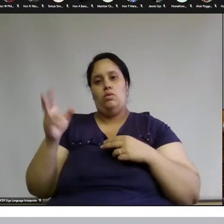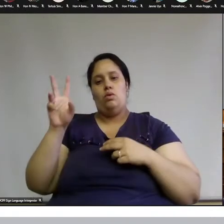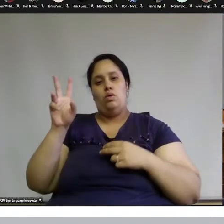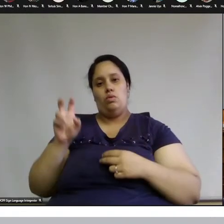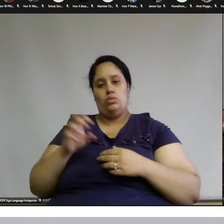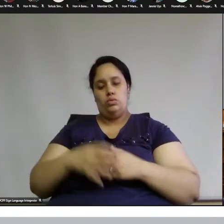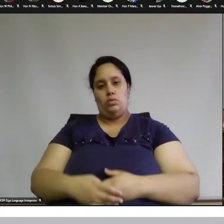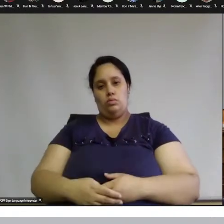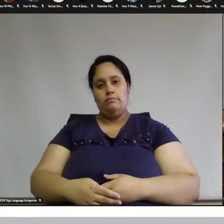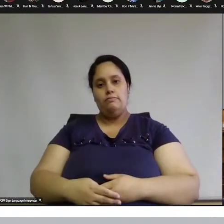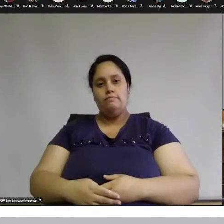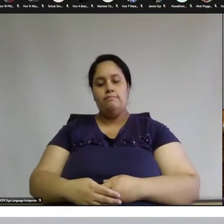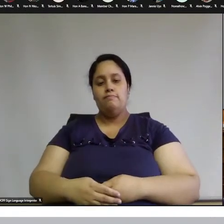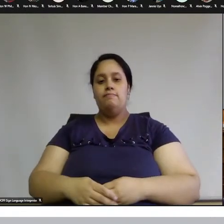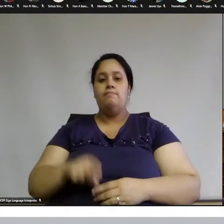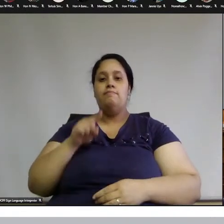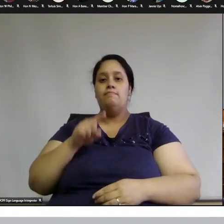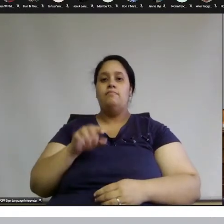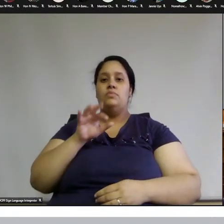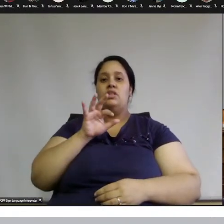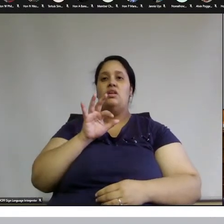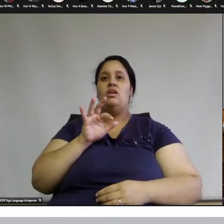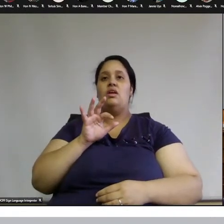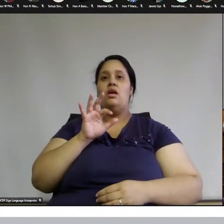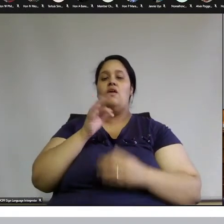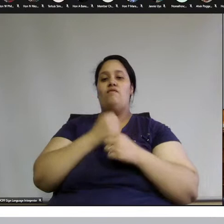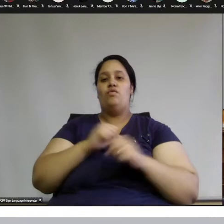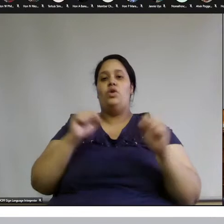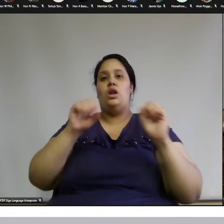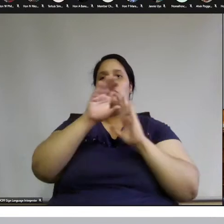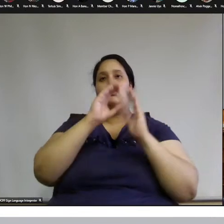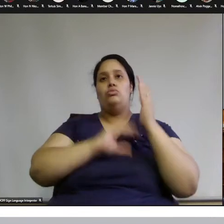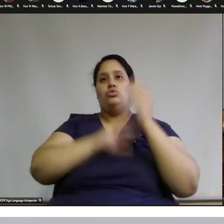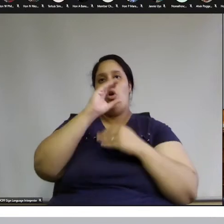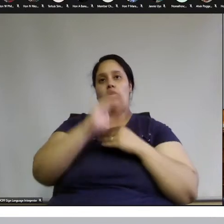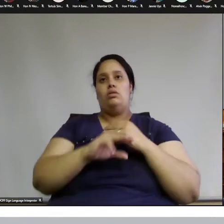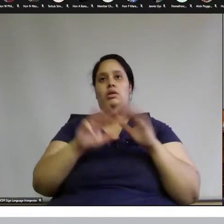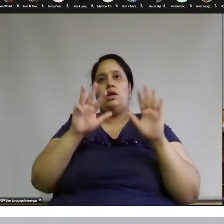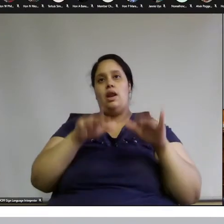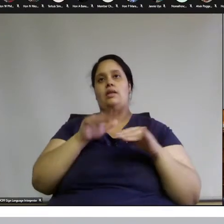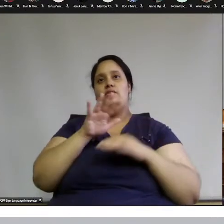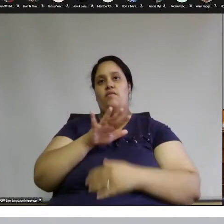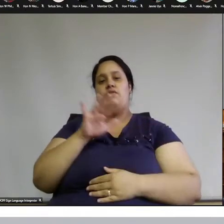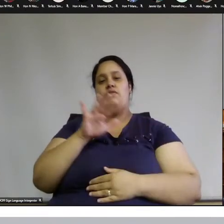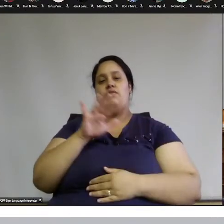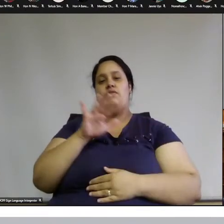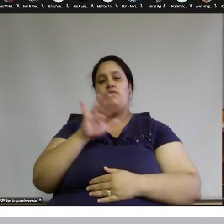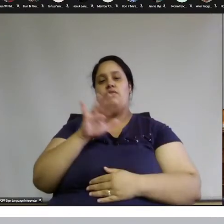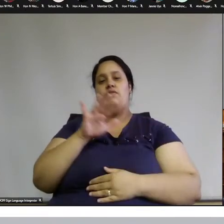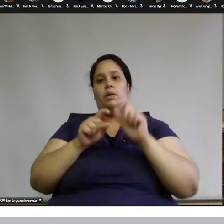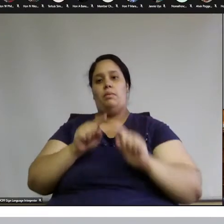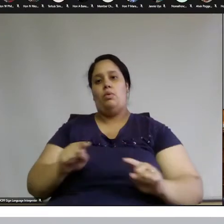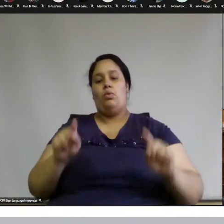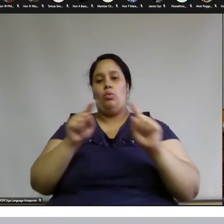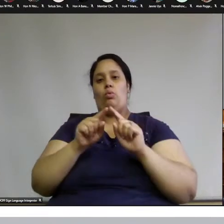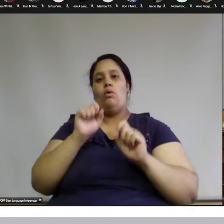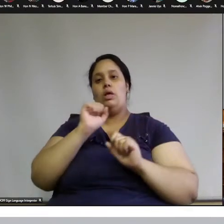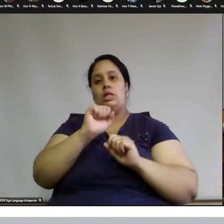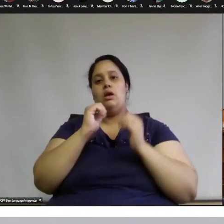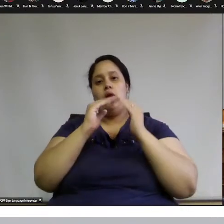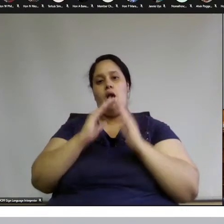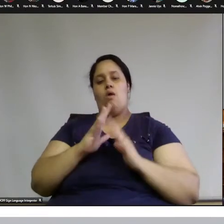quote. It was the Freedom Charter in 1955 which promised the people that there shall be